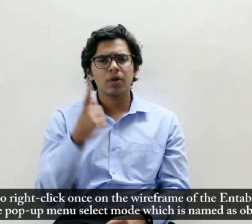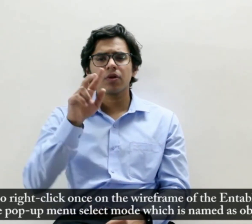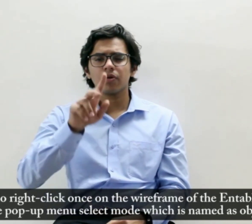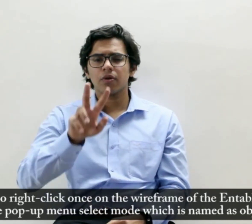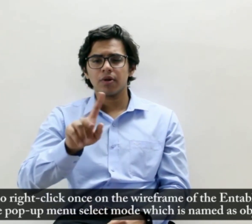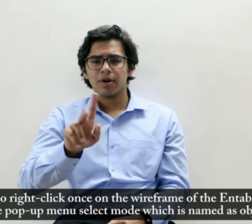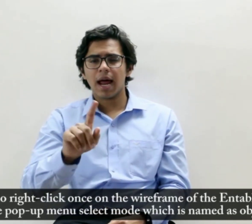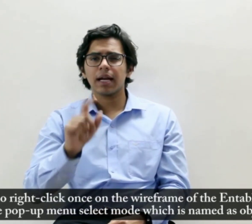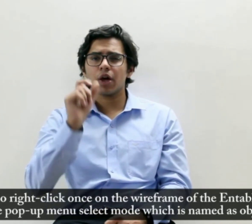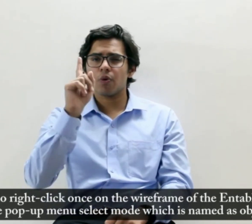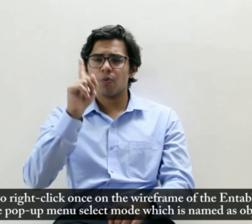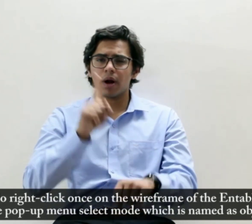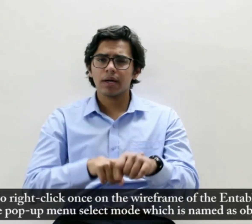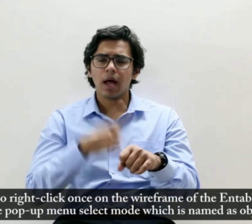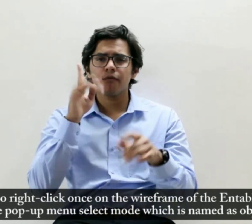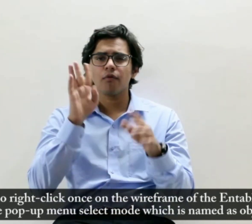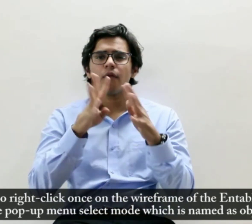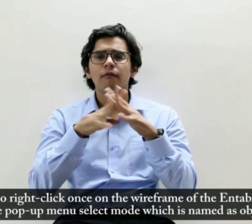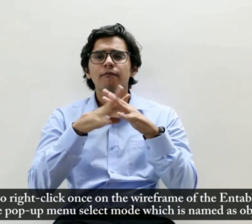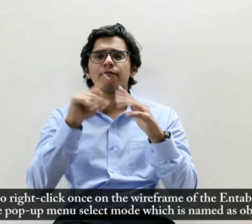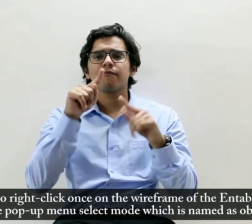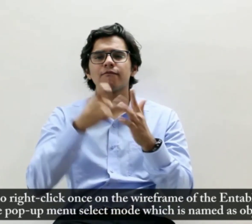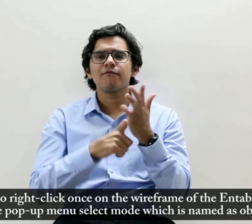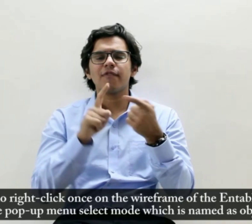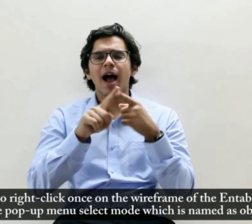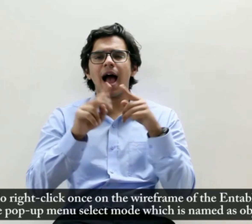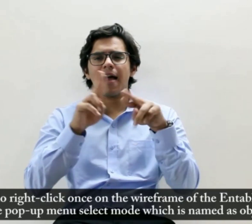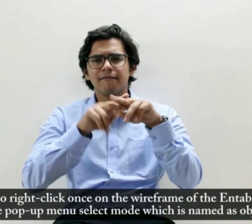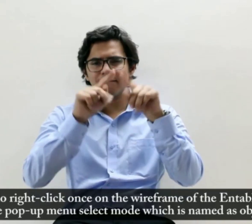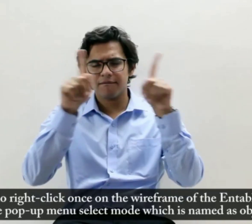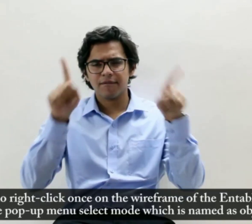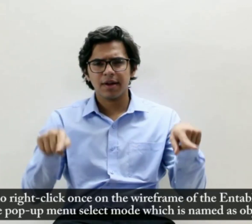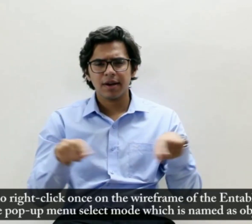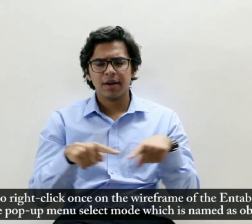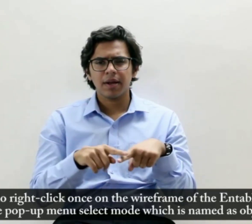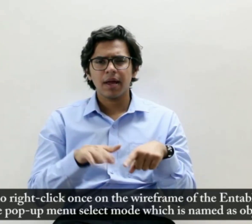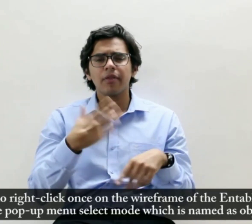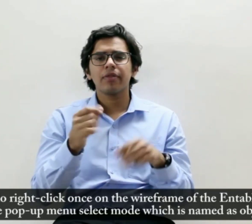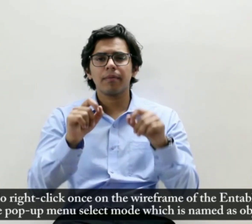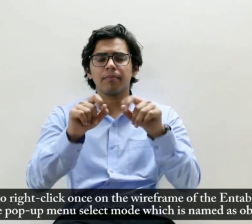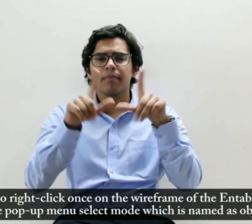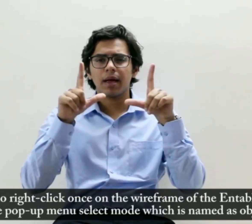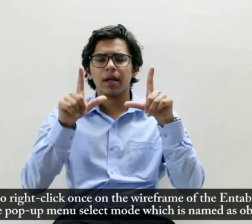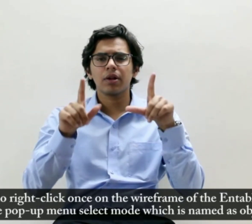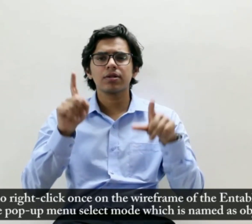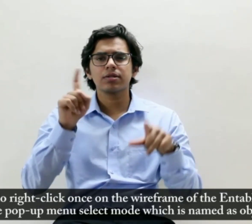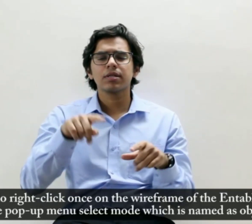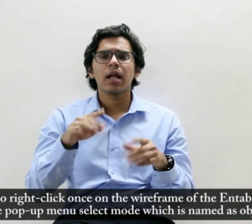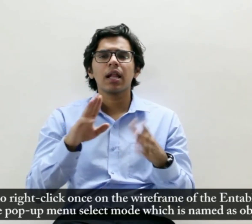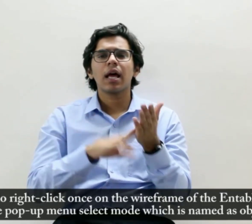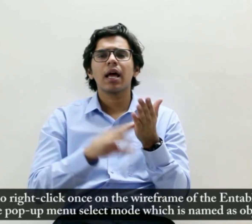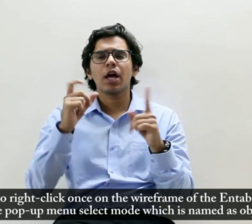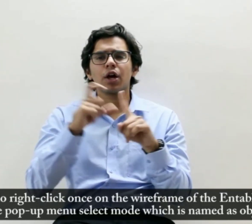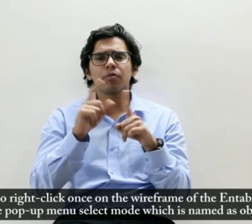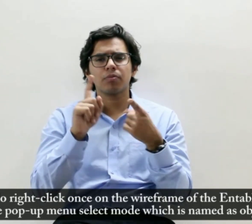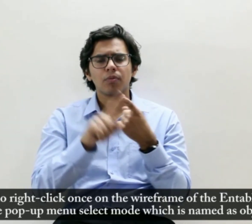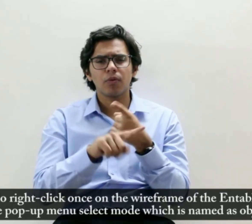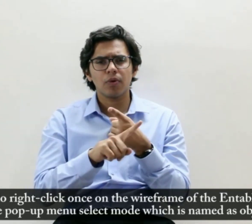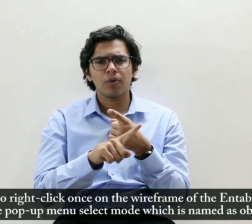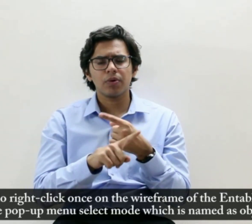Need to do right click once the wireframe of the entablature and then from the pop-up menu